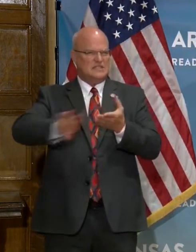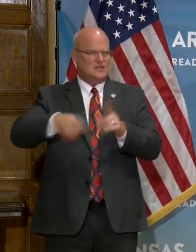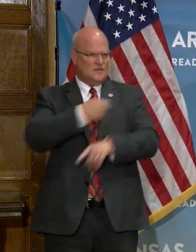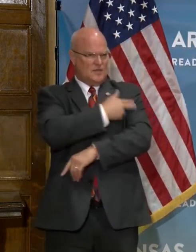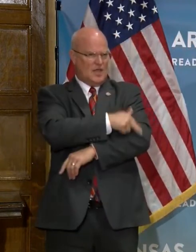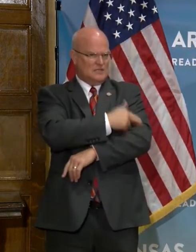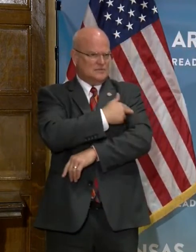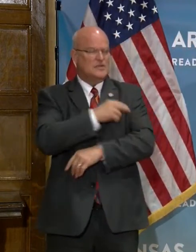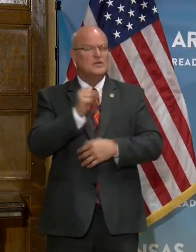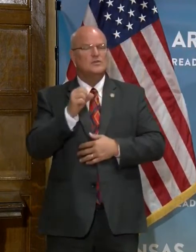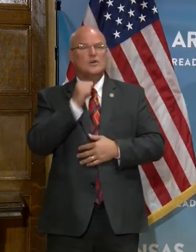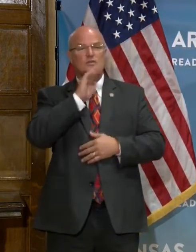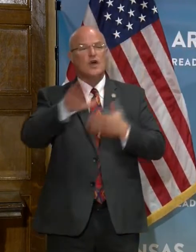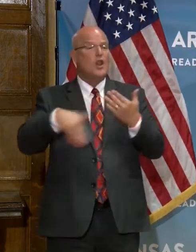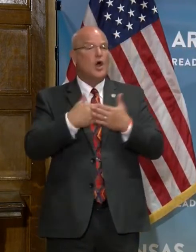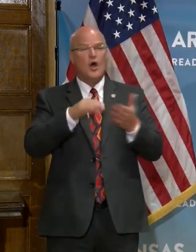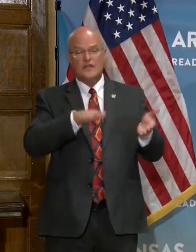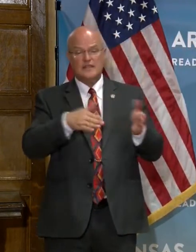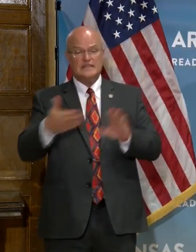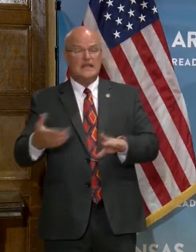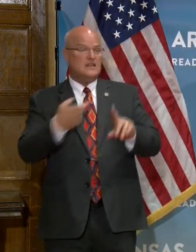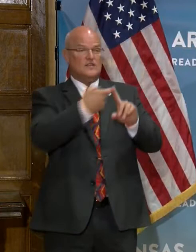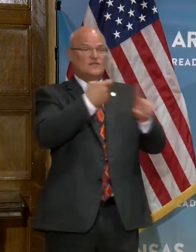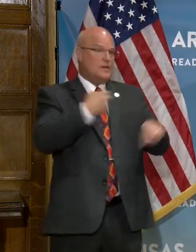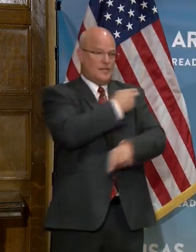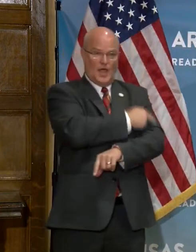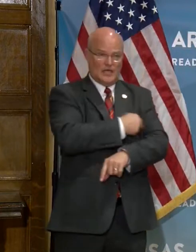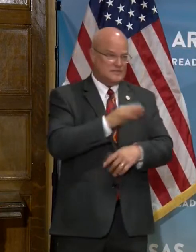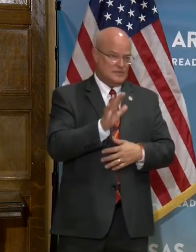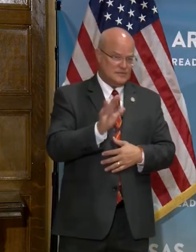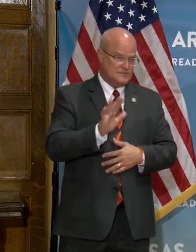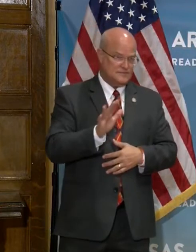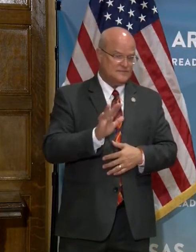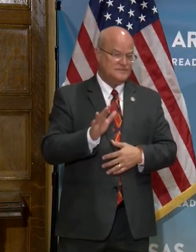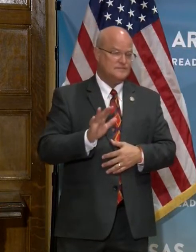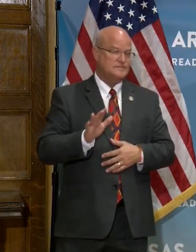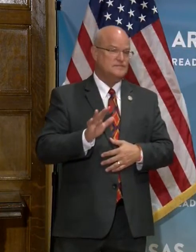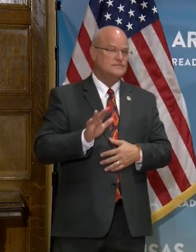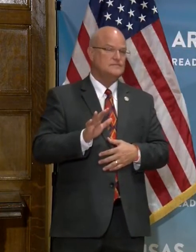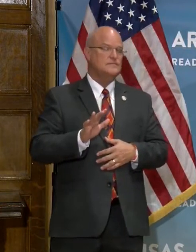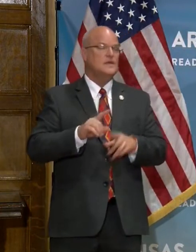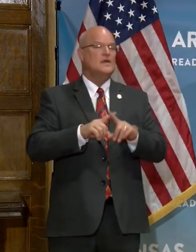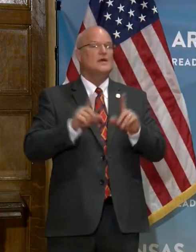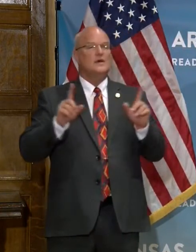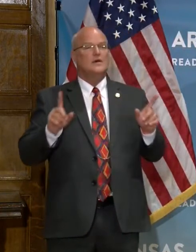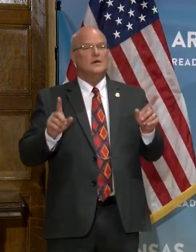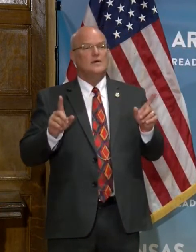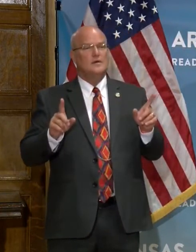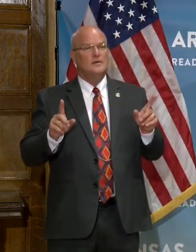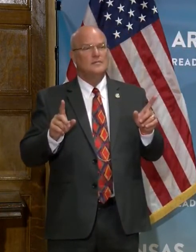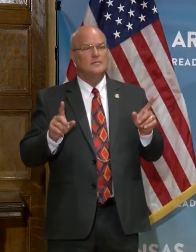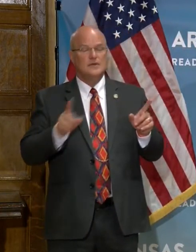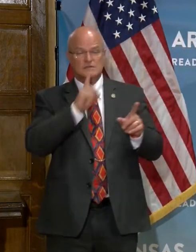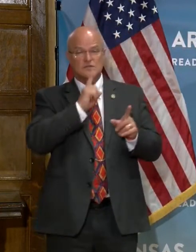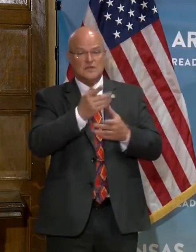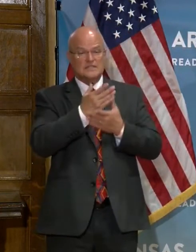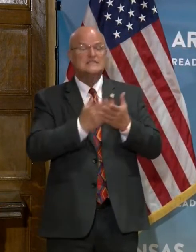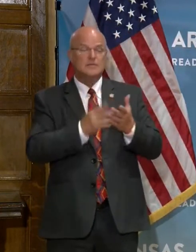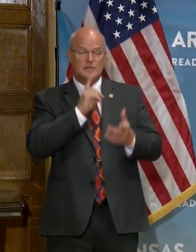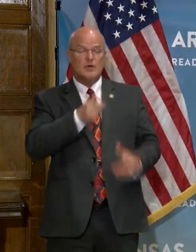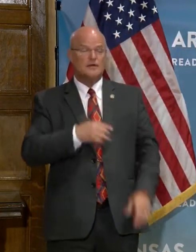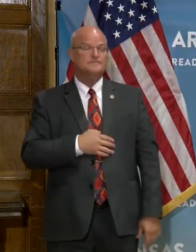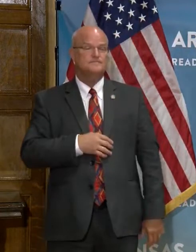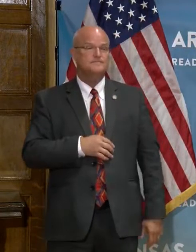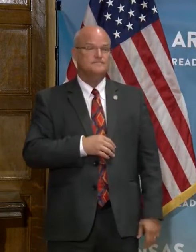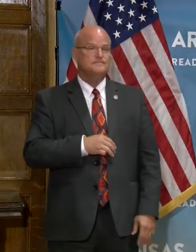discharged. So not all of the deaths are coming out of the hospitalized numbers, but certainly some of them are.